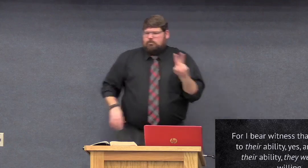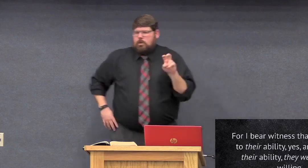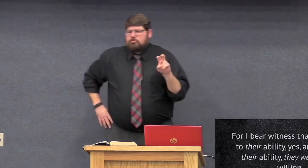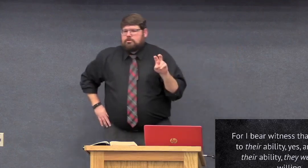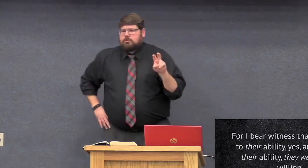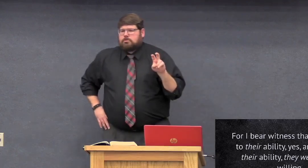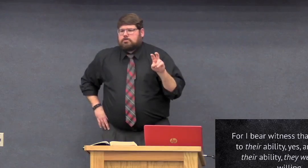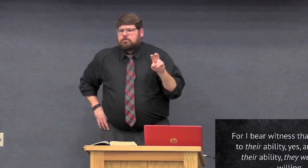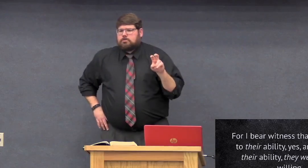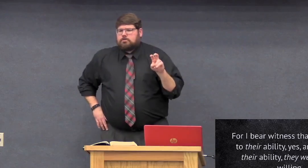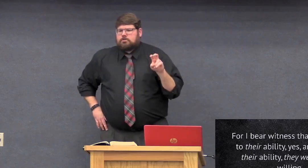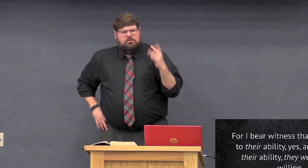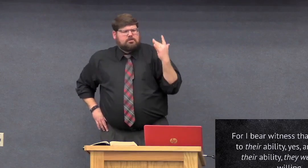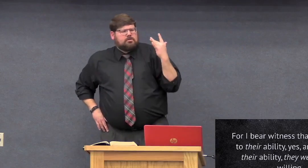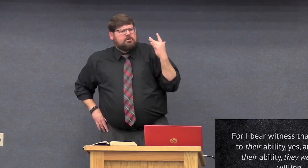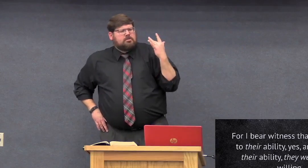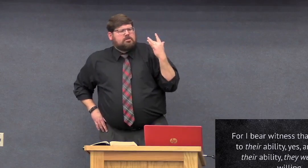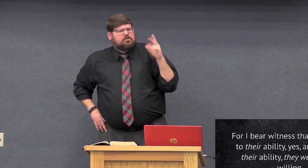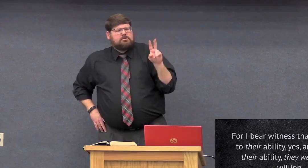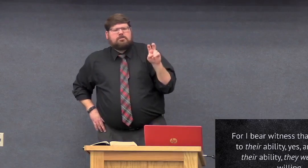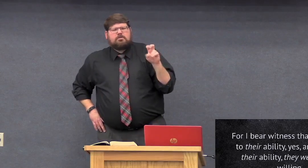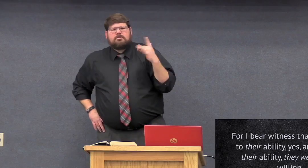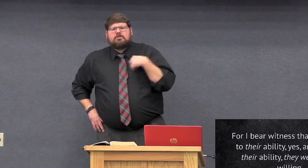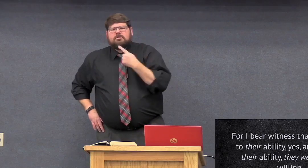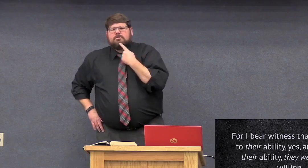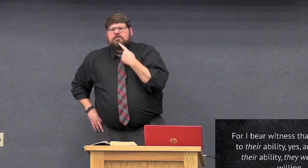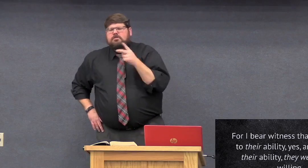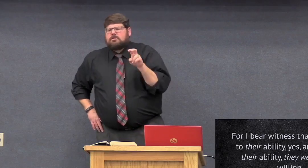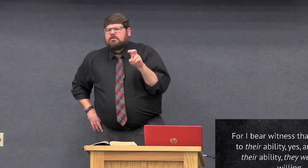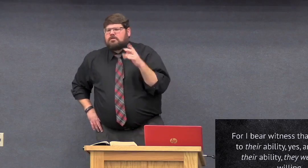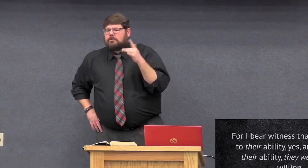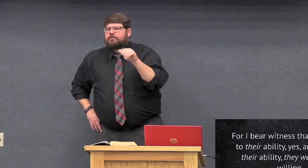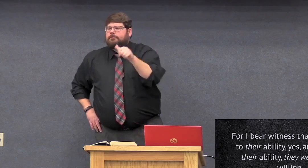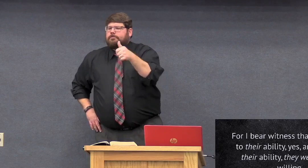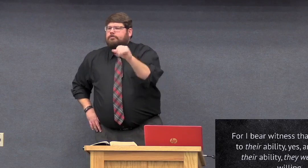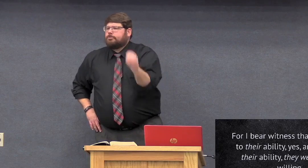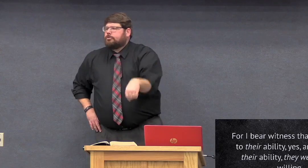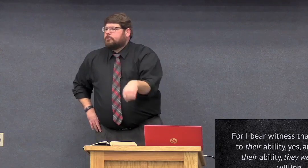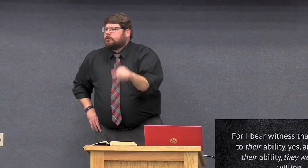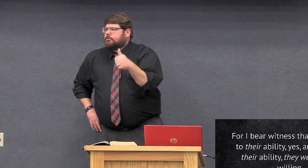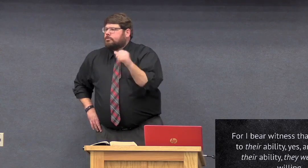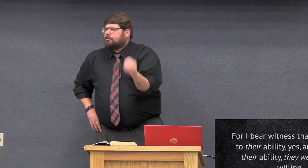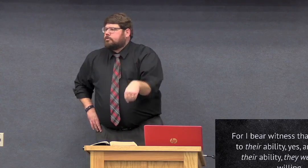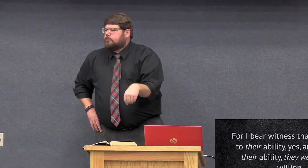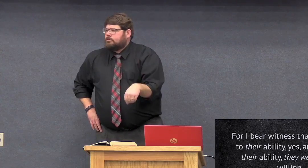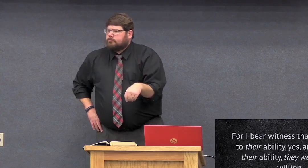And you have the ability to give $200. Why would I say 200? Well, that's 10%,